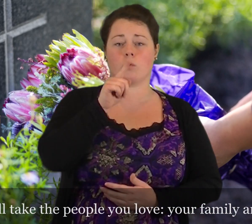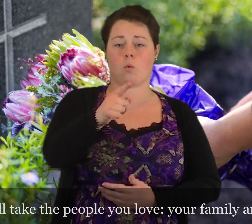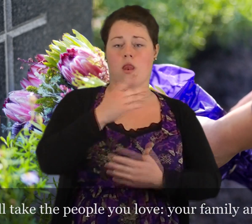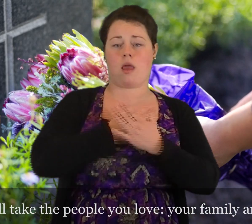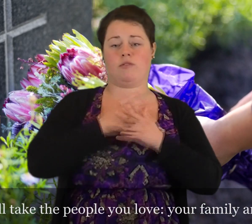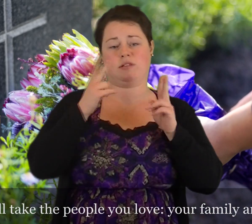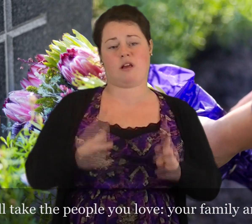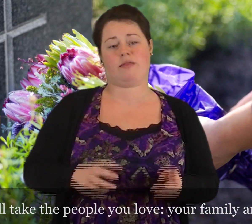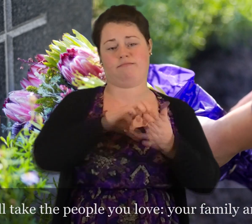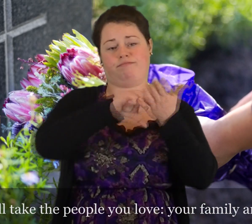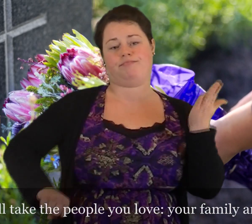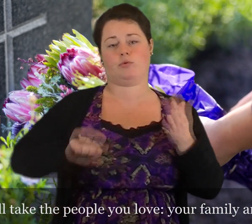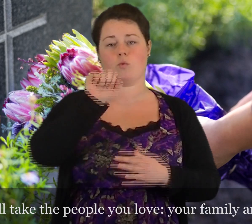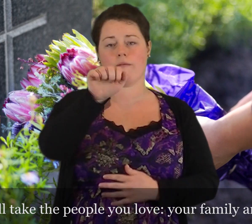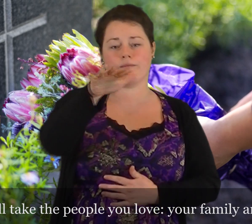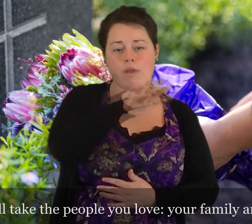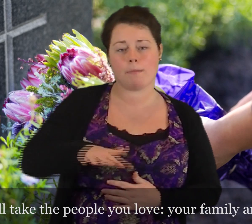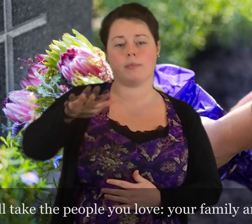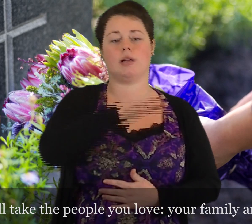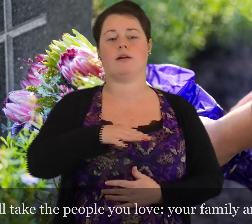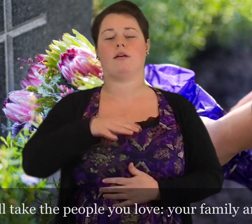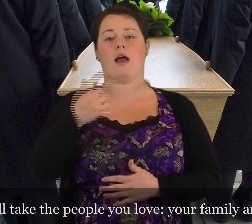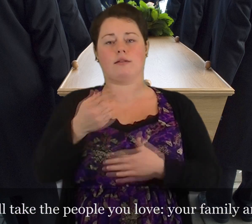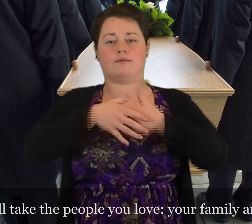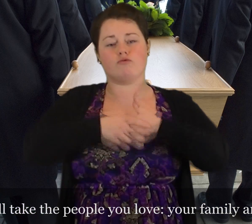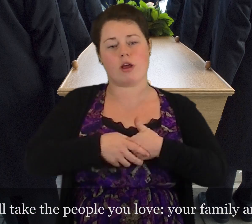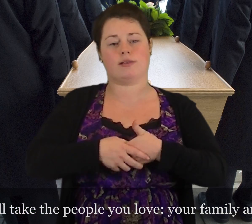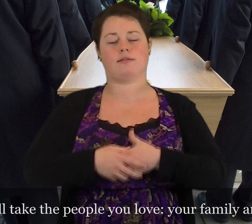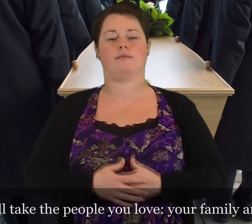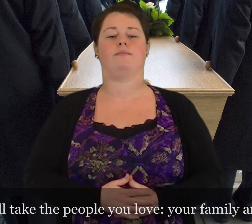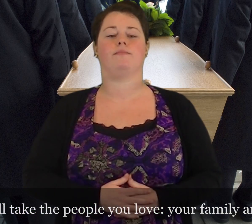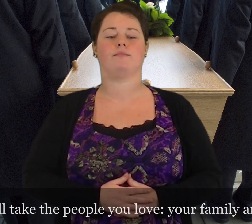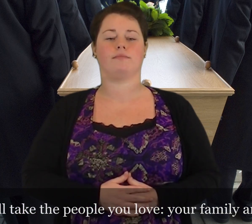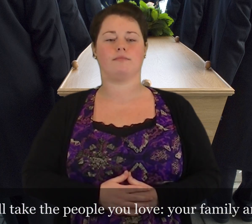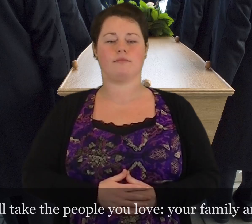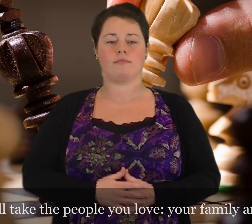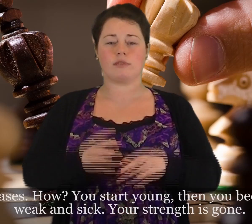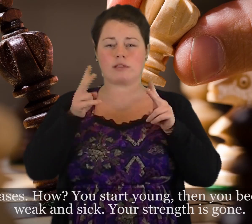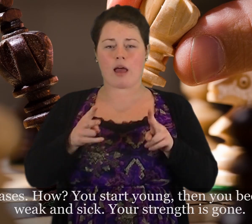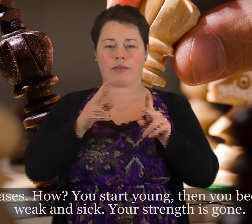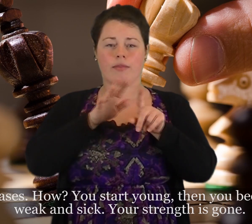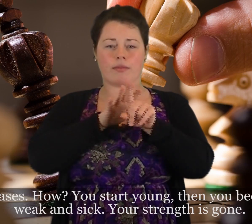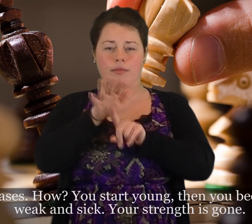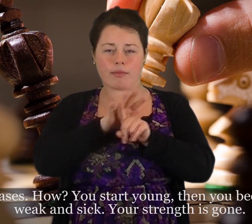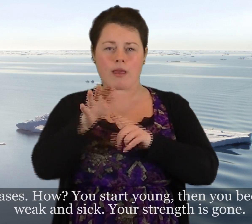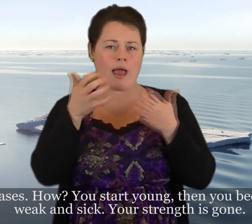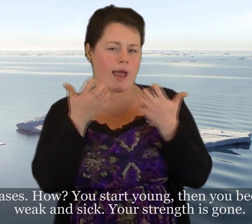take away your loved ones ruthlessly and take you from them. Death taunts.